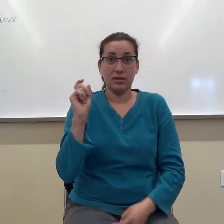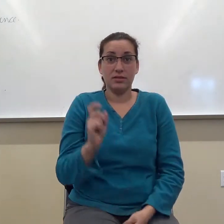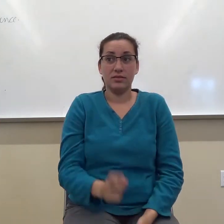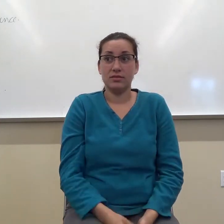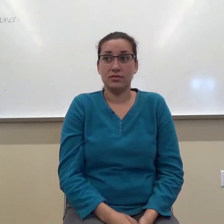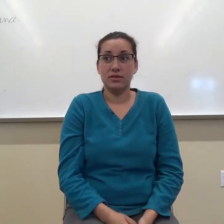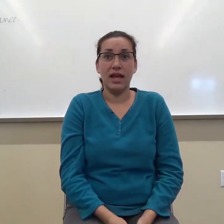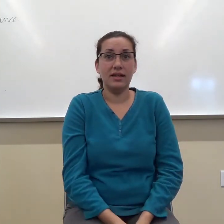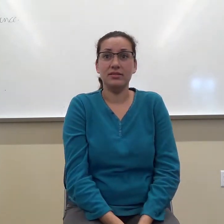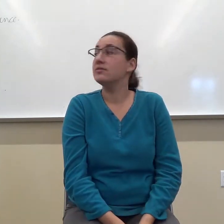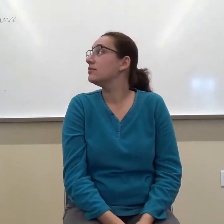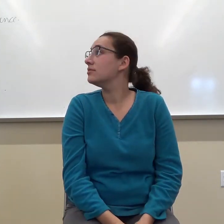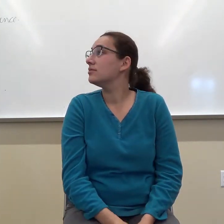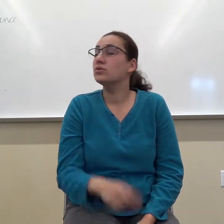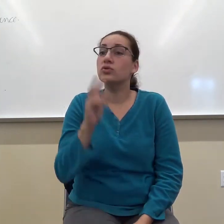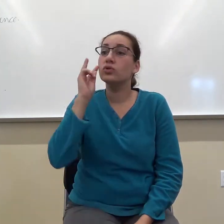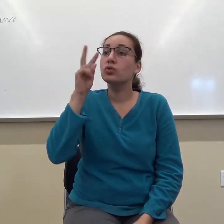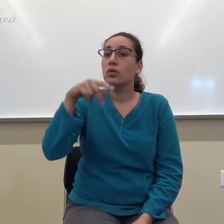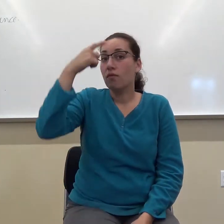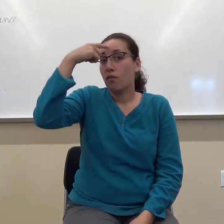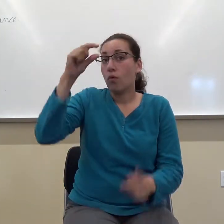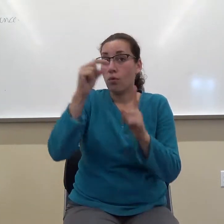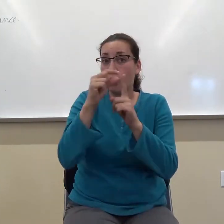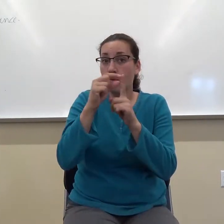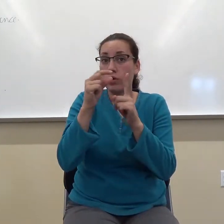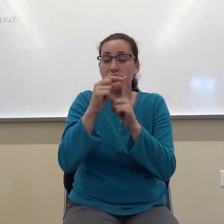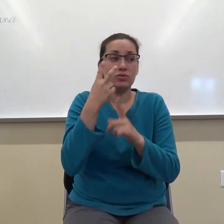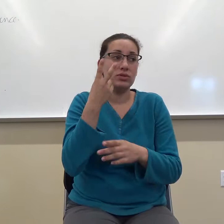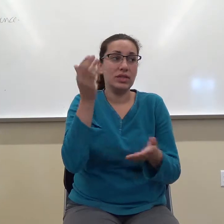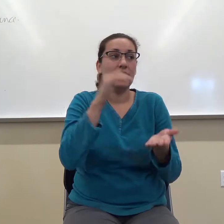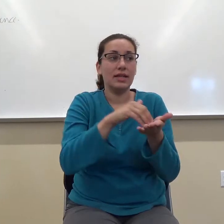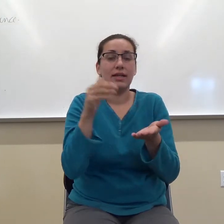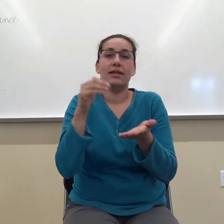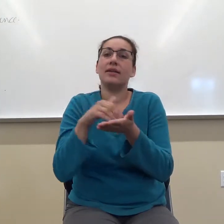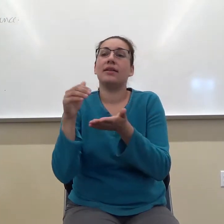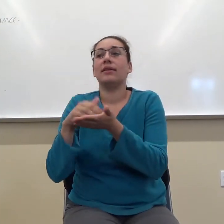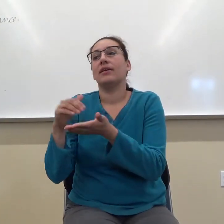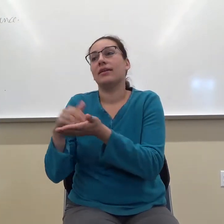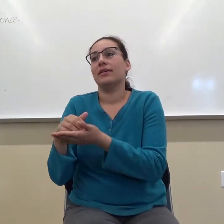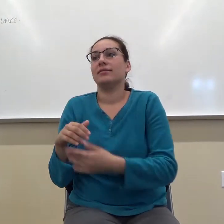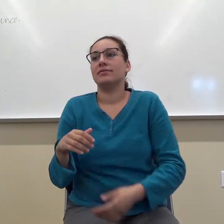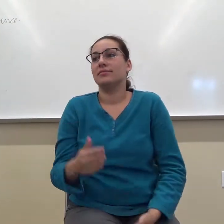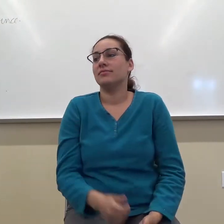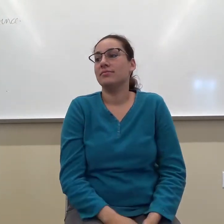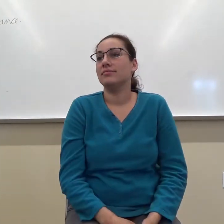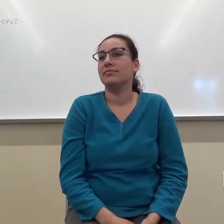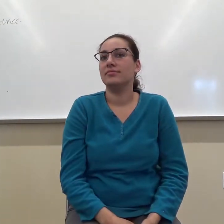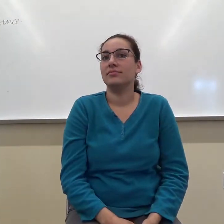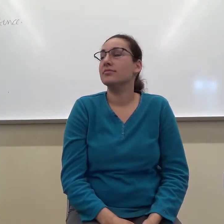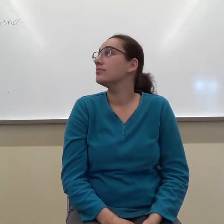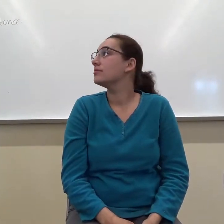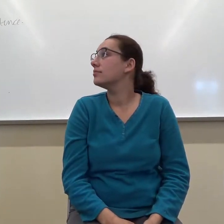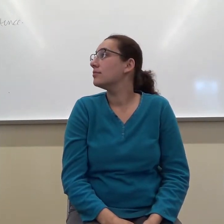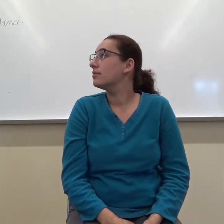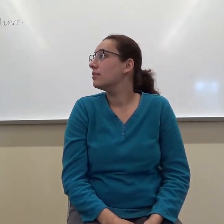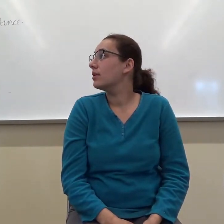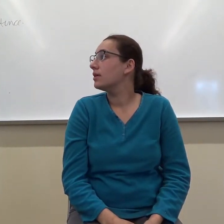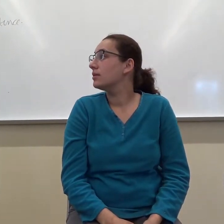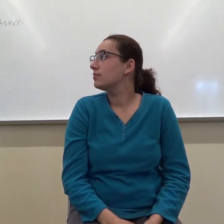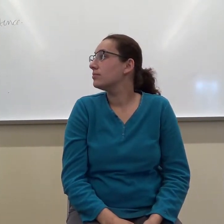Okay, you look for the word that is repeated or referred to most often. So we've been working through this, like